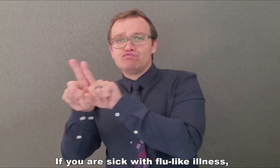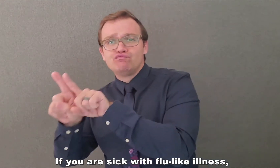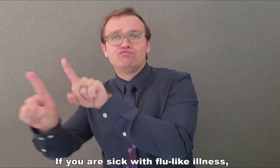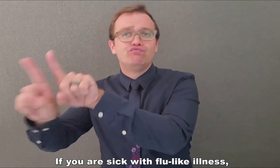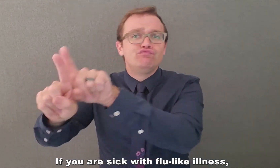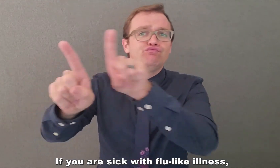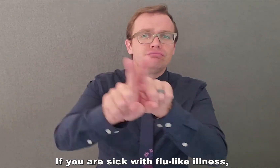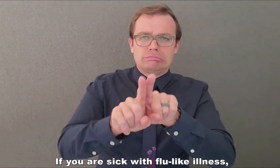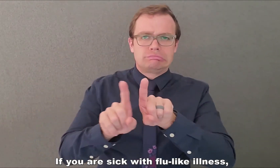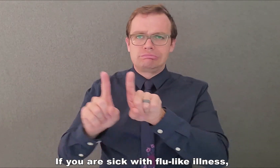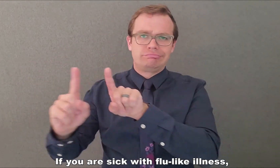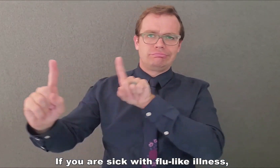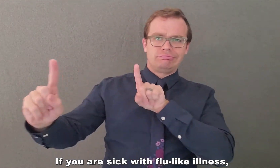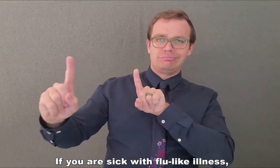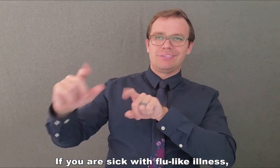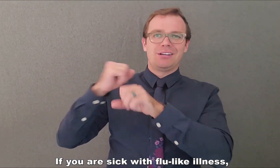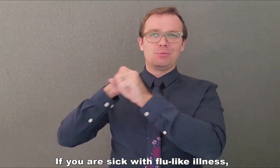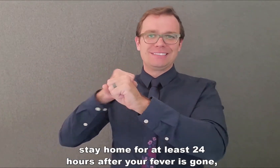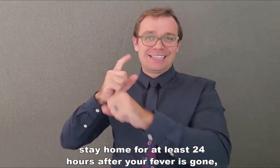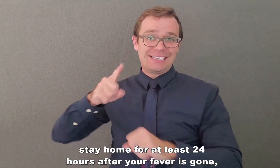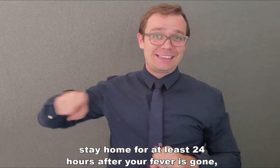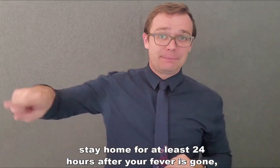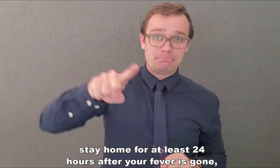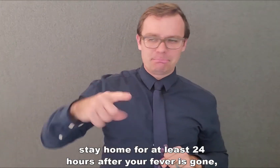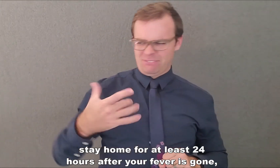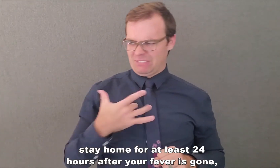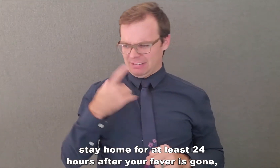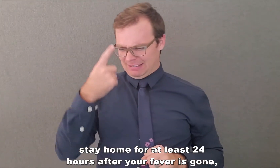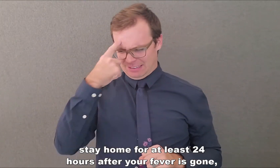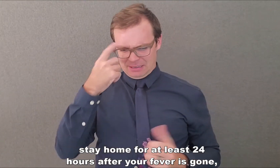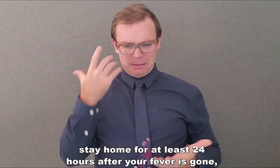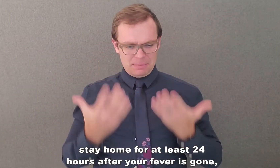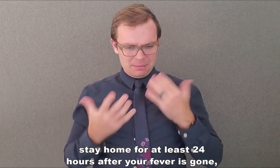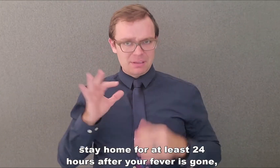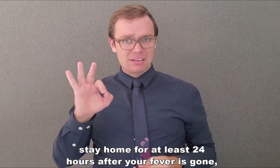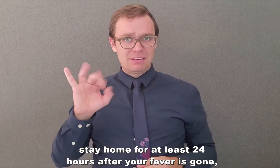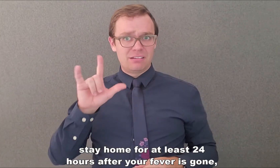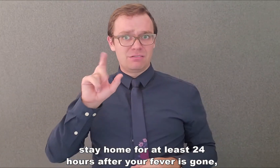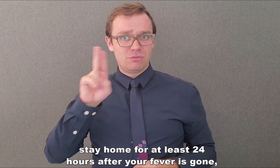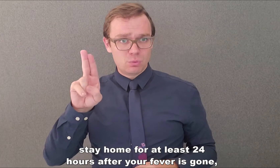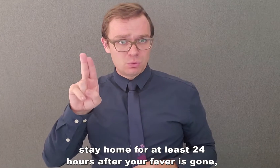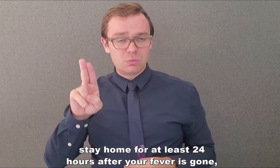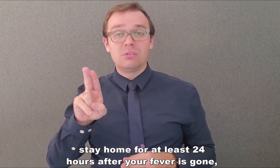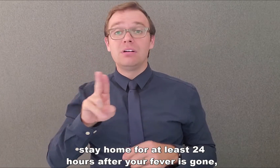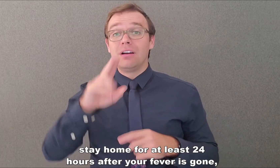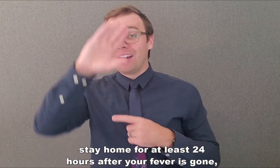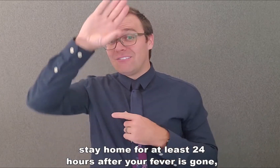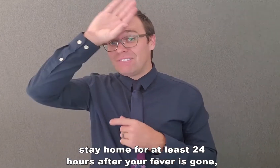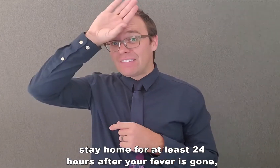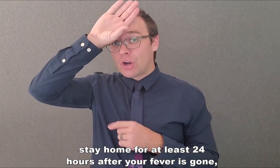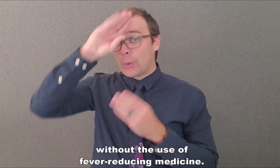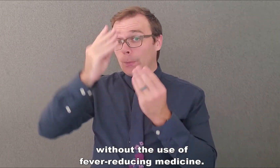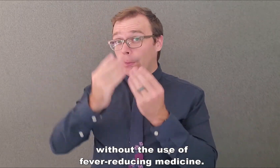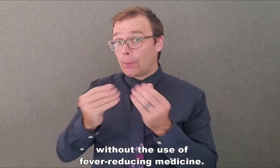with flu-like illness, stay home for at least 24 hours after your fever is gone without the use